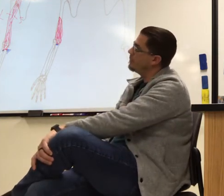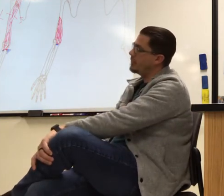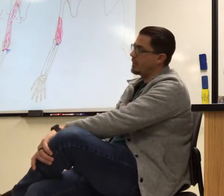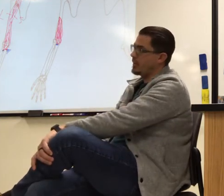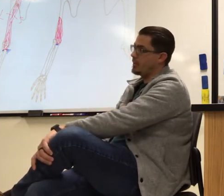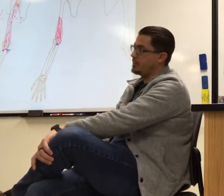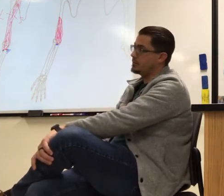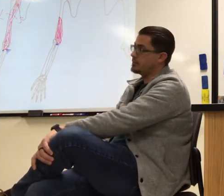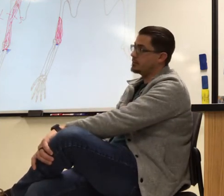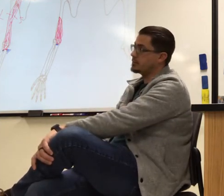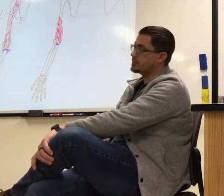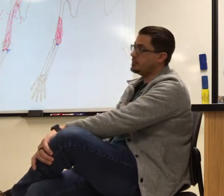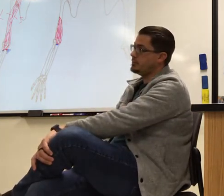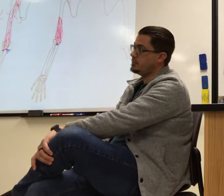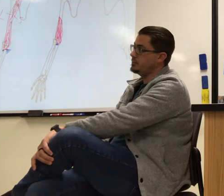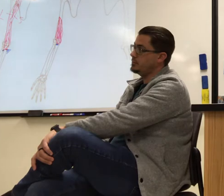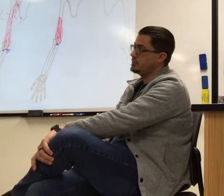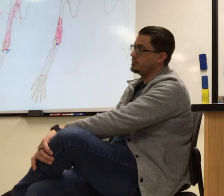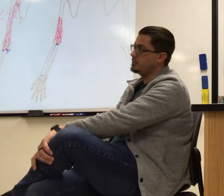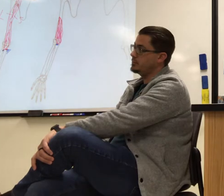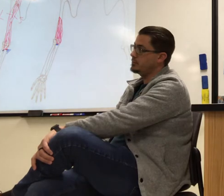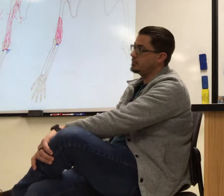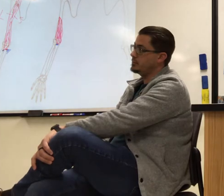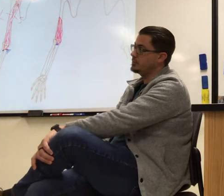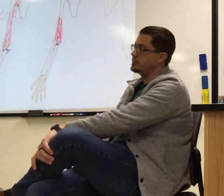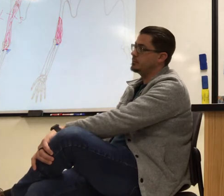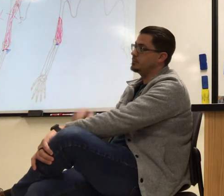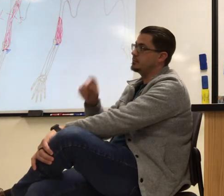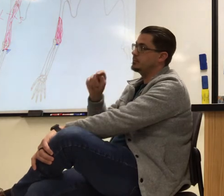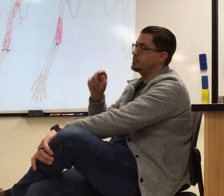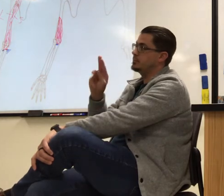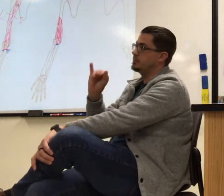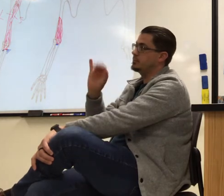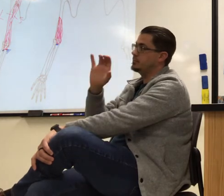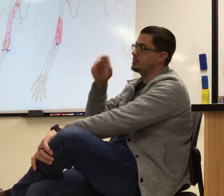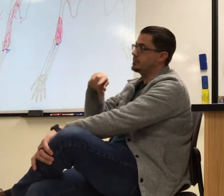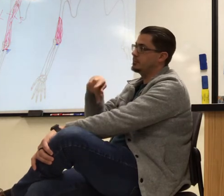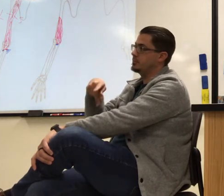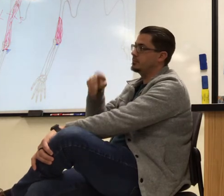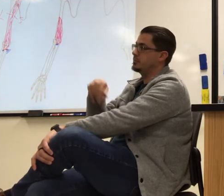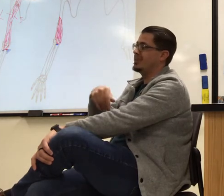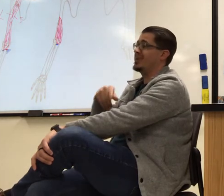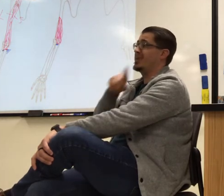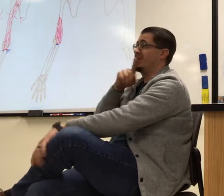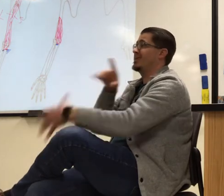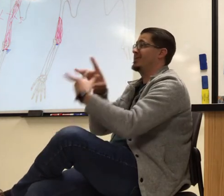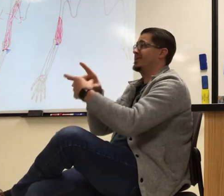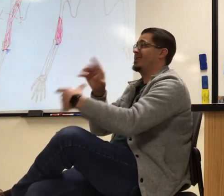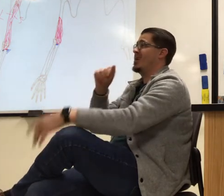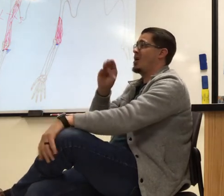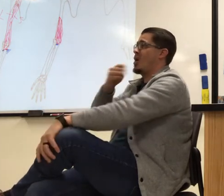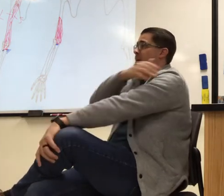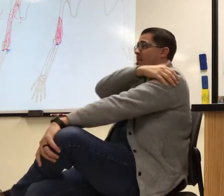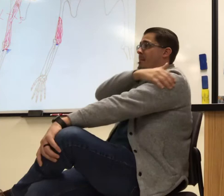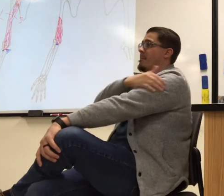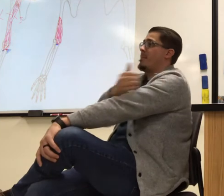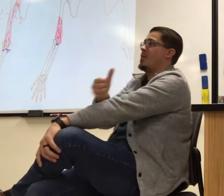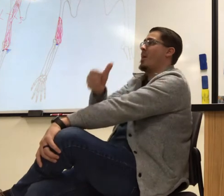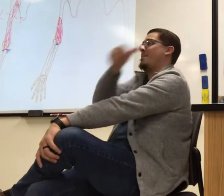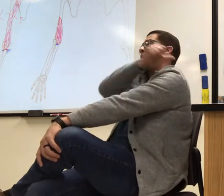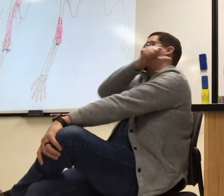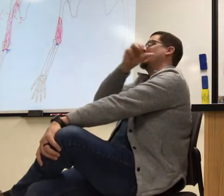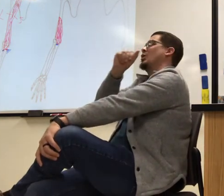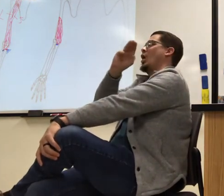So this muscle is named for having three heads. It's of the arm, and basically, it's on the posterior arm.